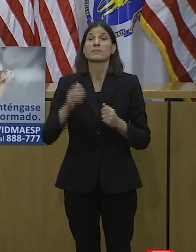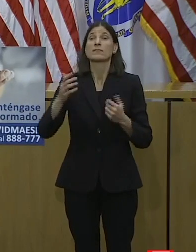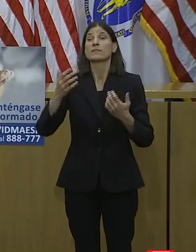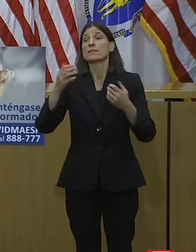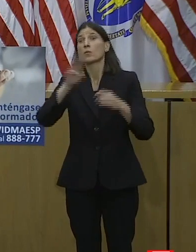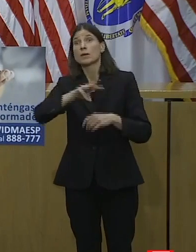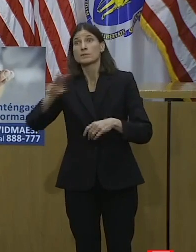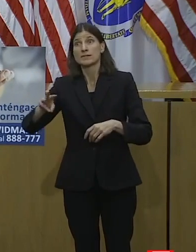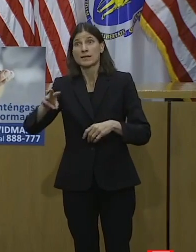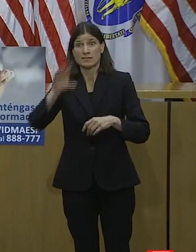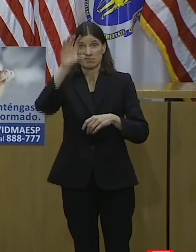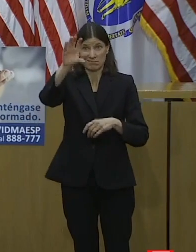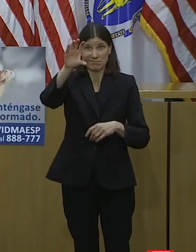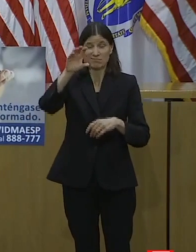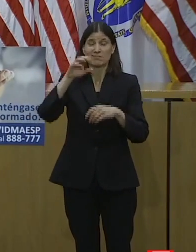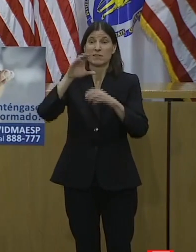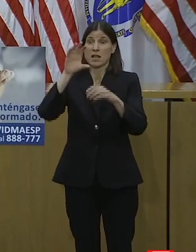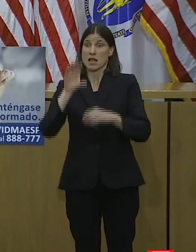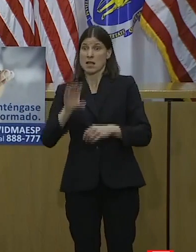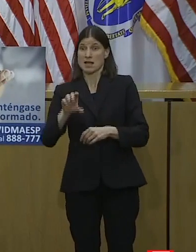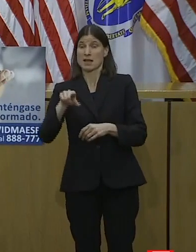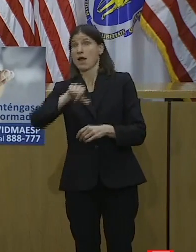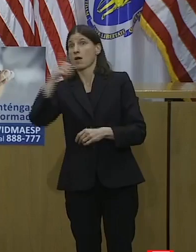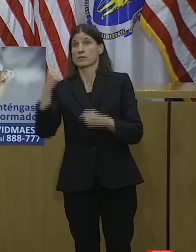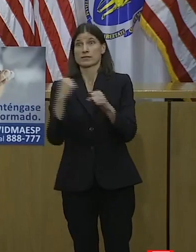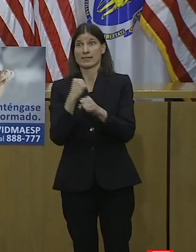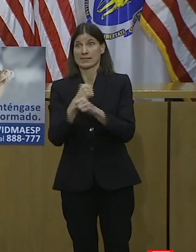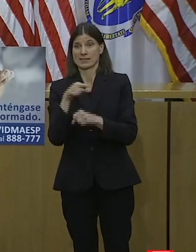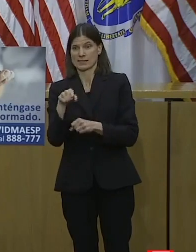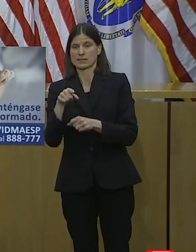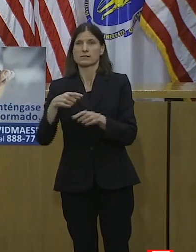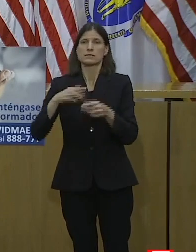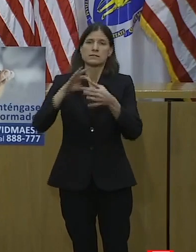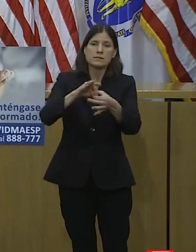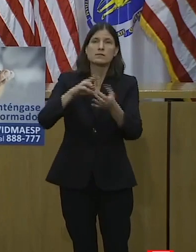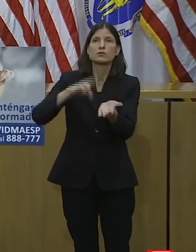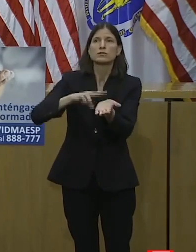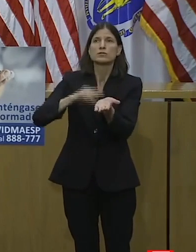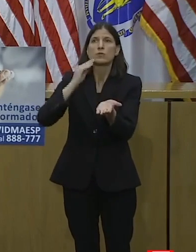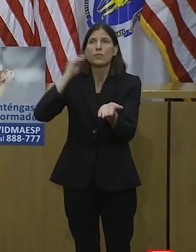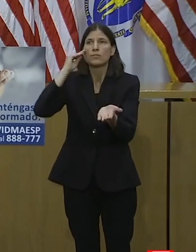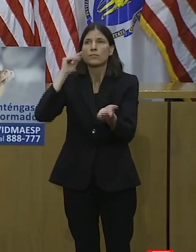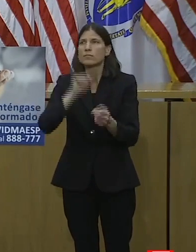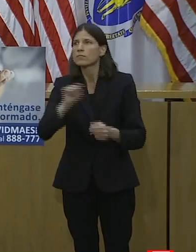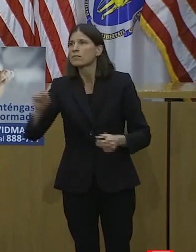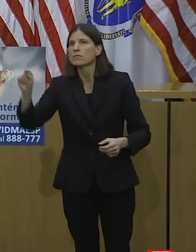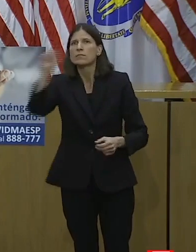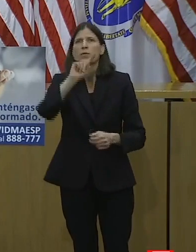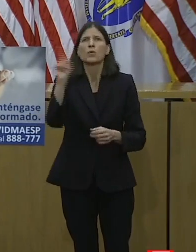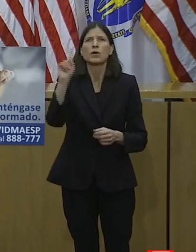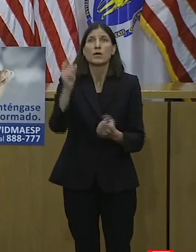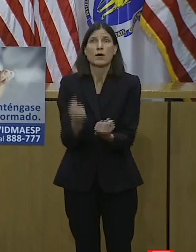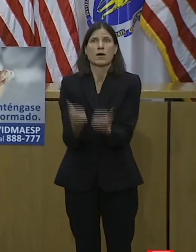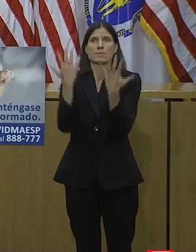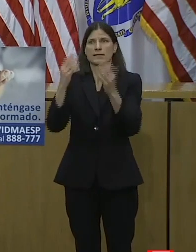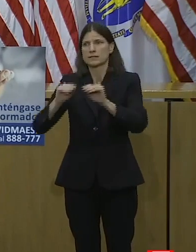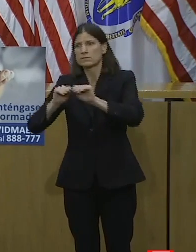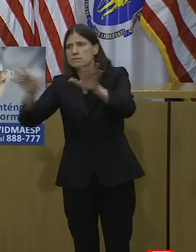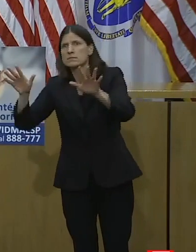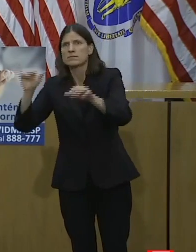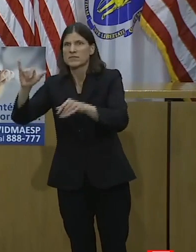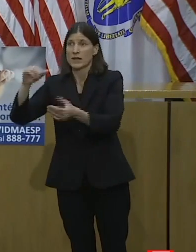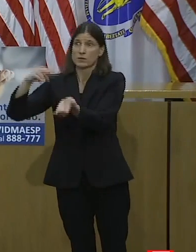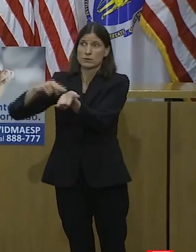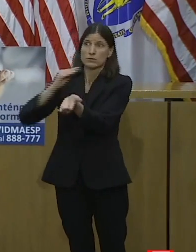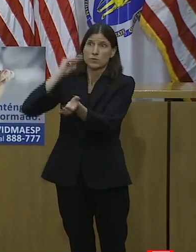positive COVID-19 cases. We have also started to report the daily number of COVID-19 inpatient cases by